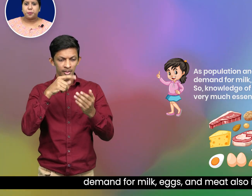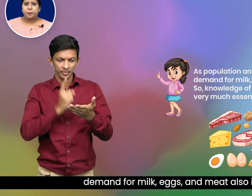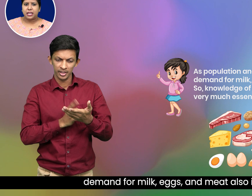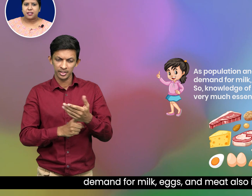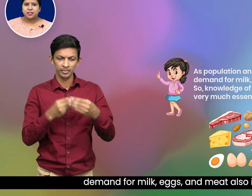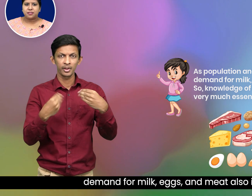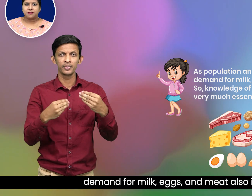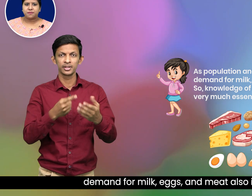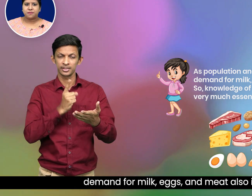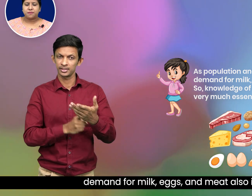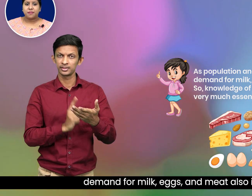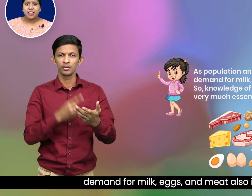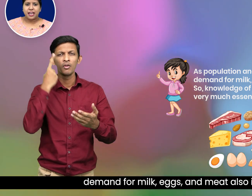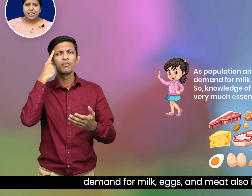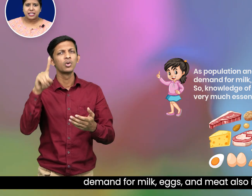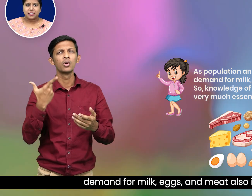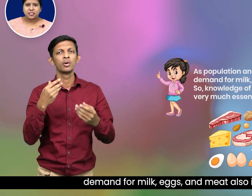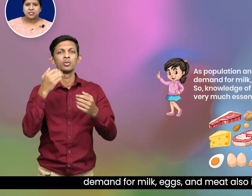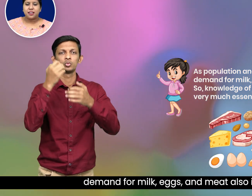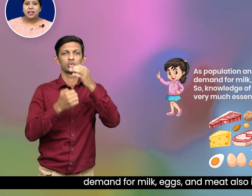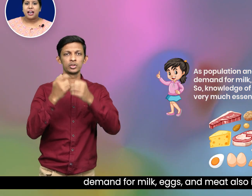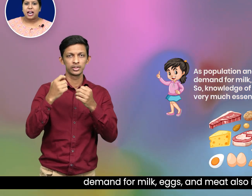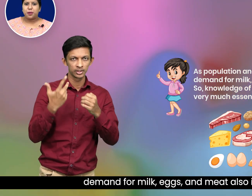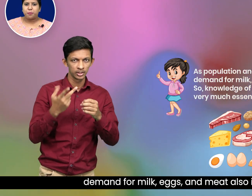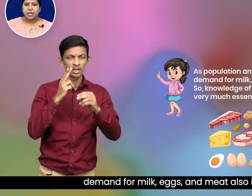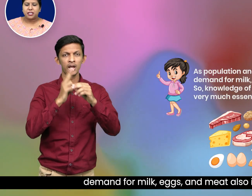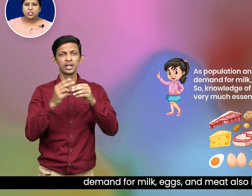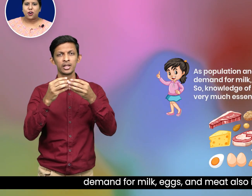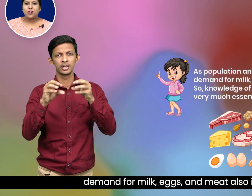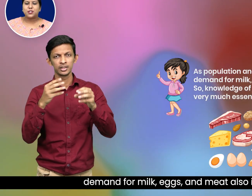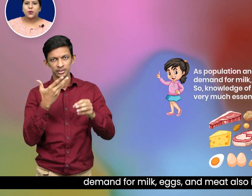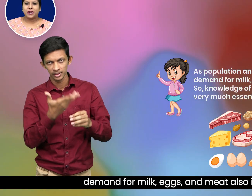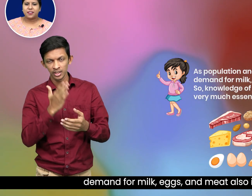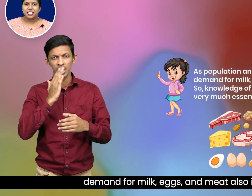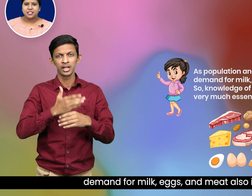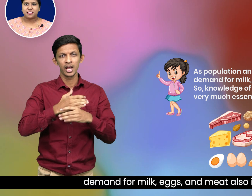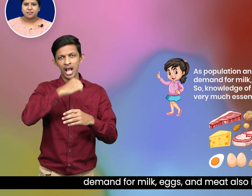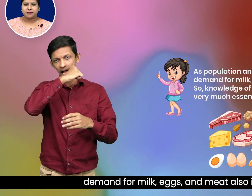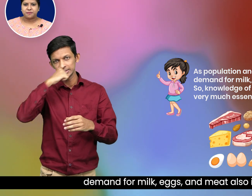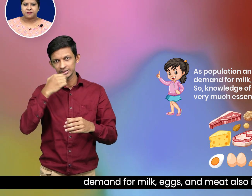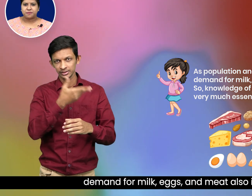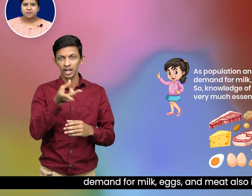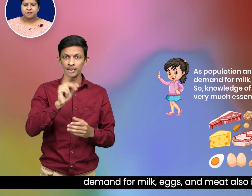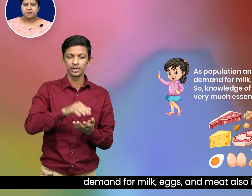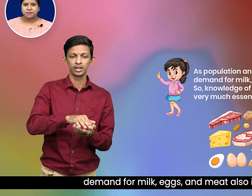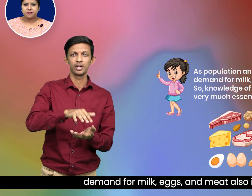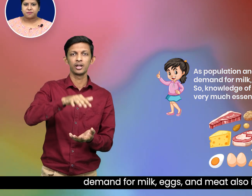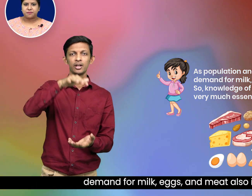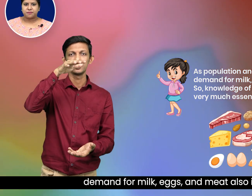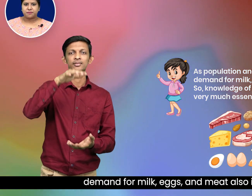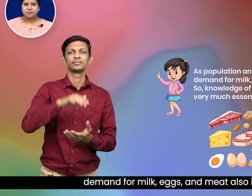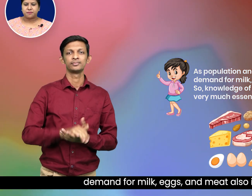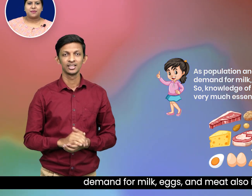demand for milk, eggs, and meat also increase.